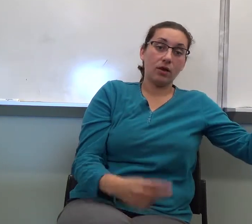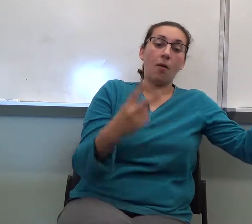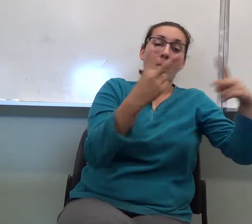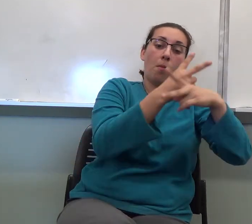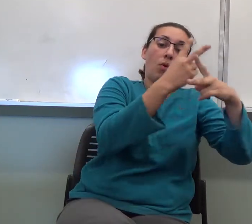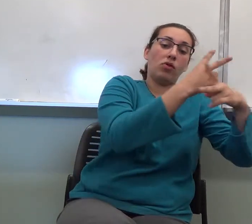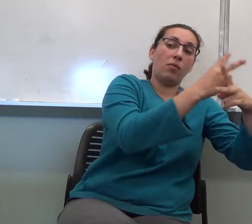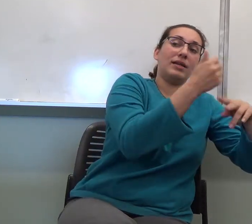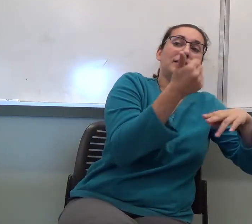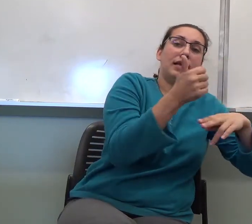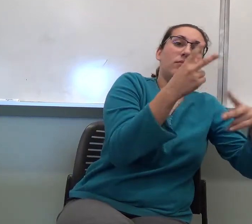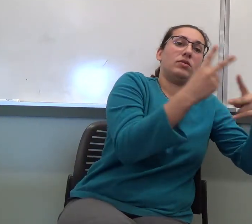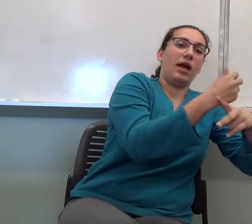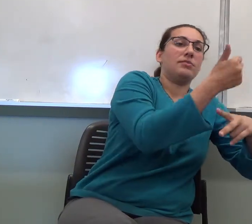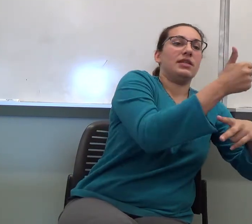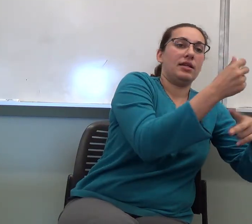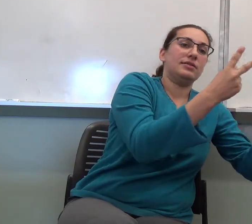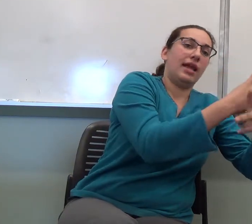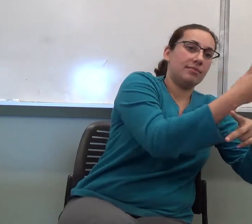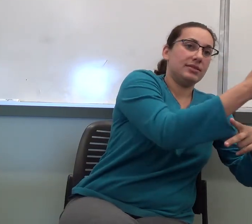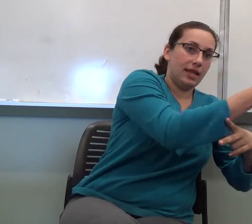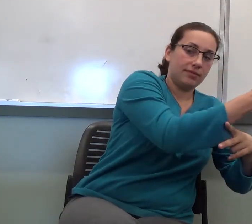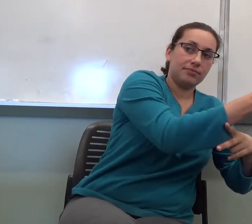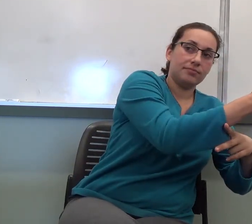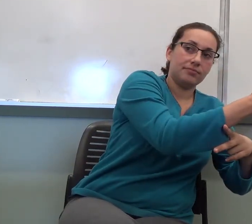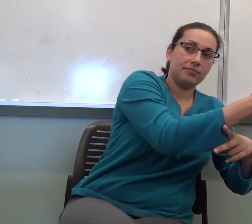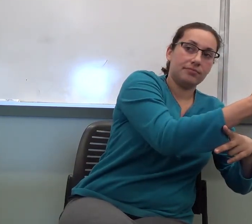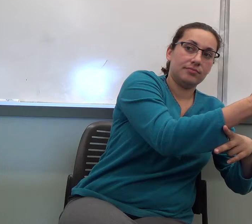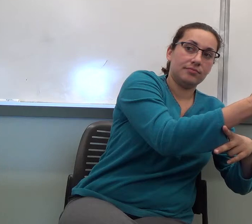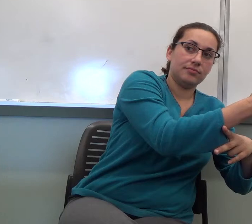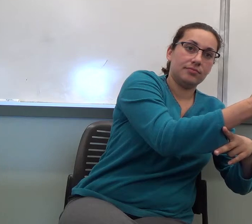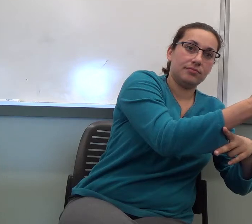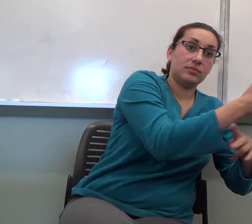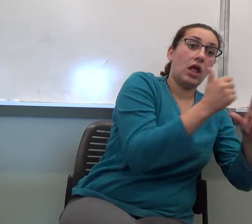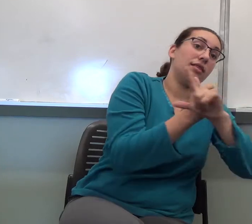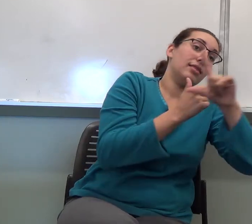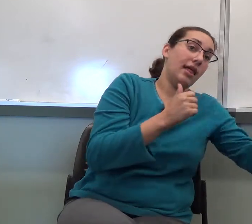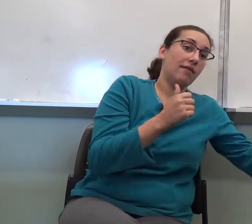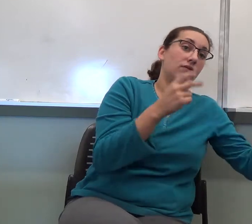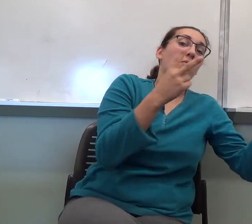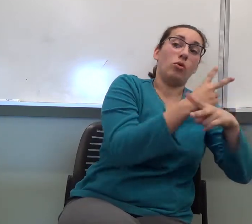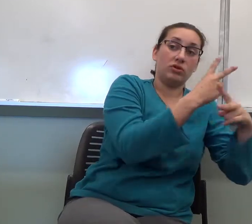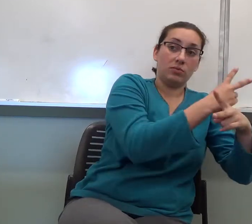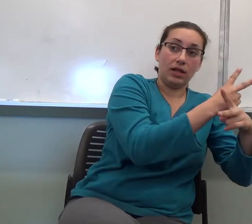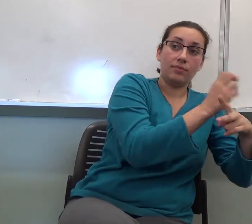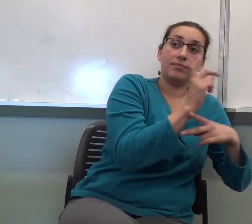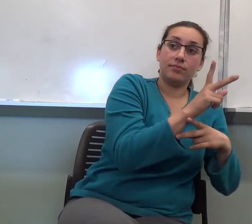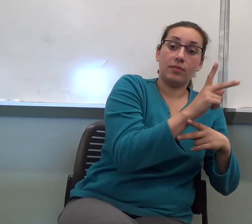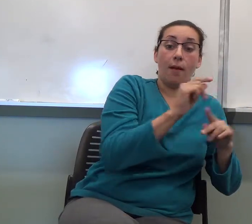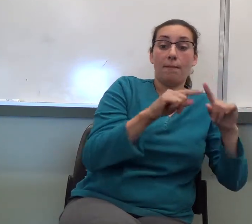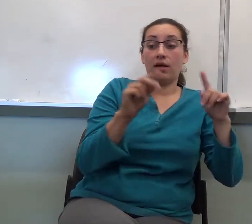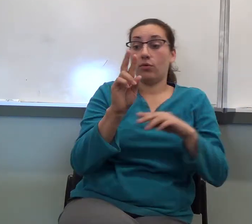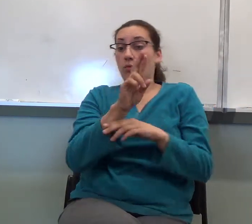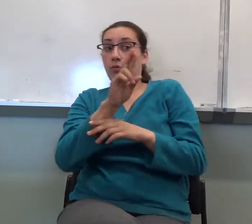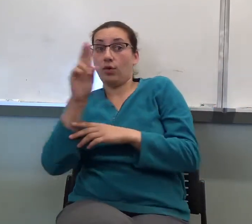10, and you can start way over here. Still going to the left, you multiply by 10. But if you go to the right, you multiply